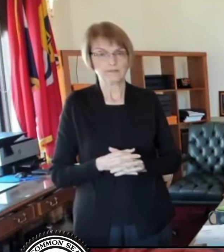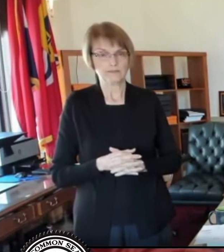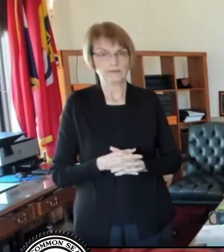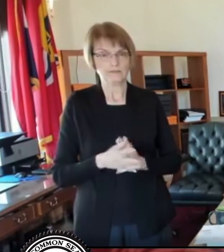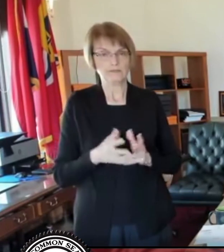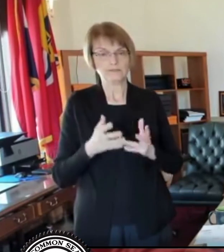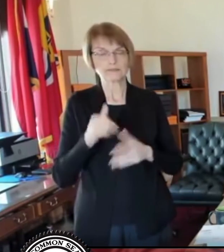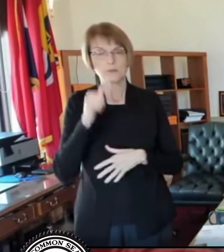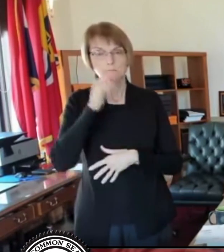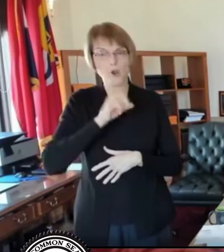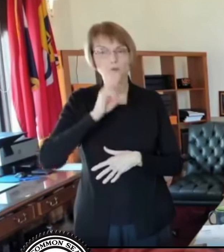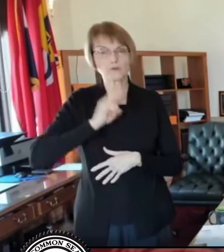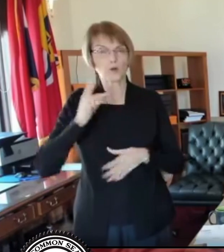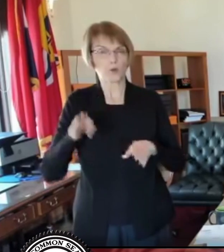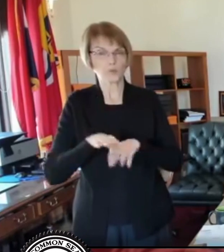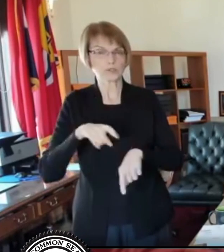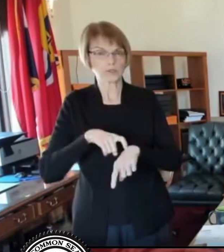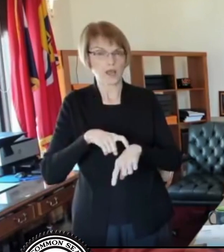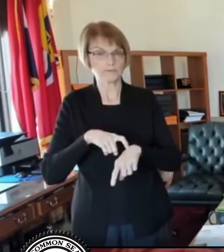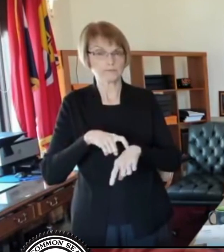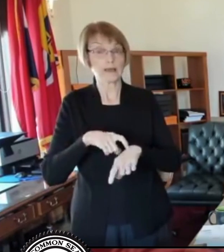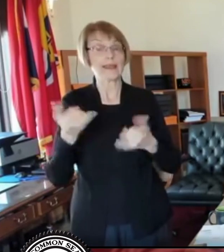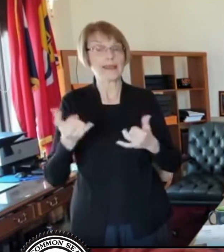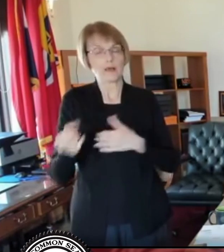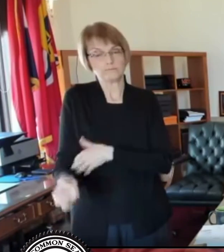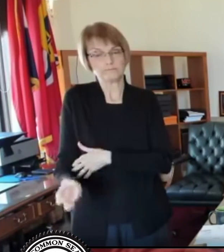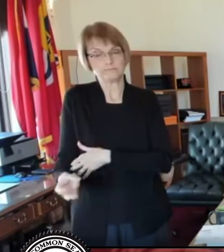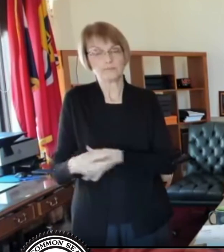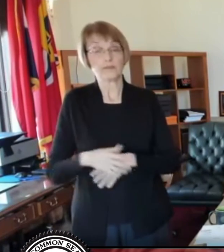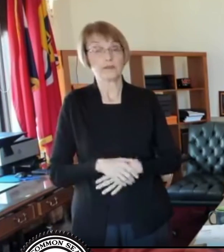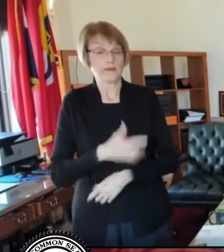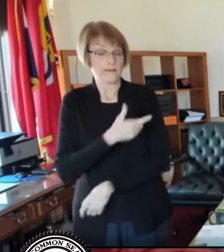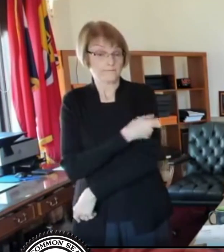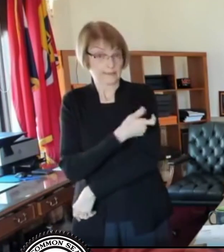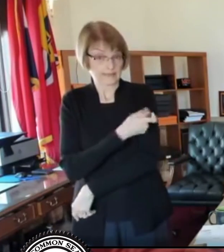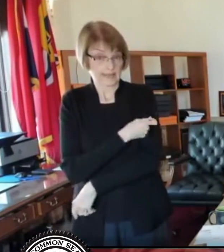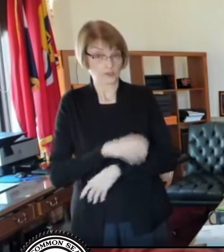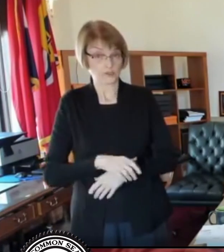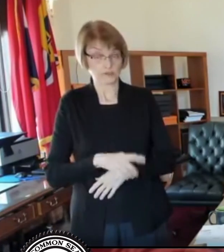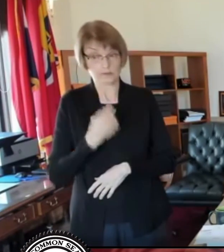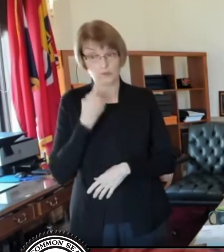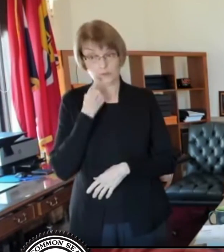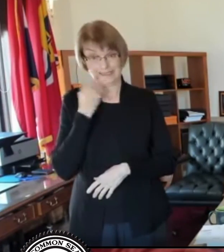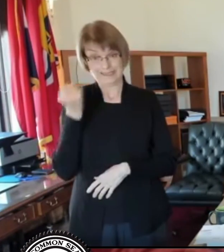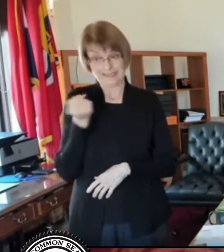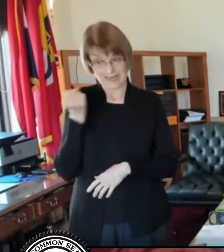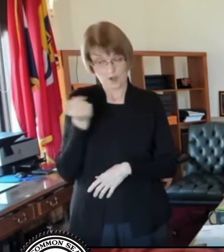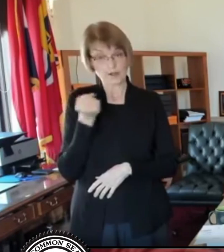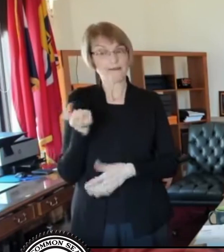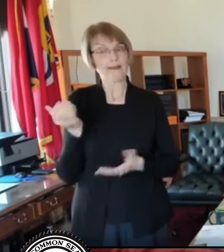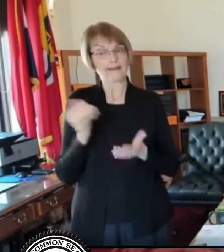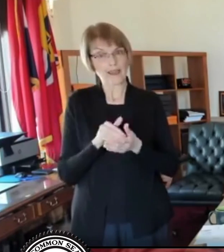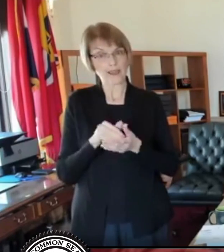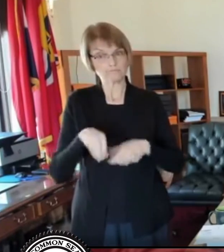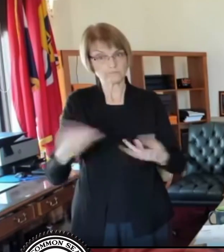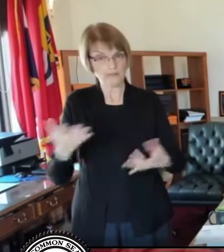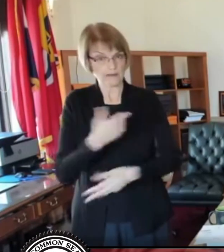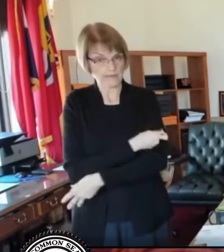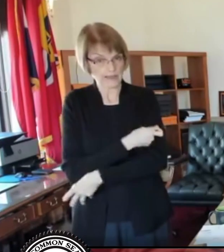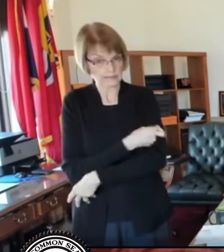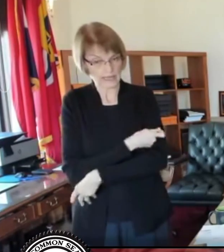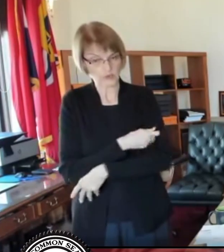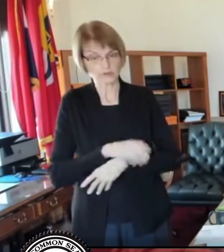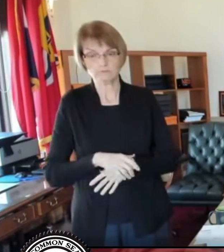restaurant closing time. Now, vaccinations. We had another vaccination event on Saturday and